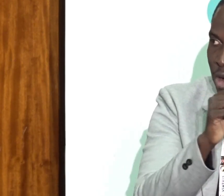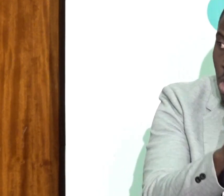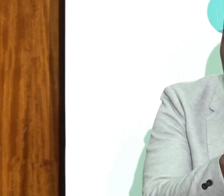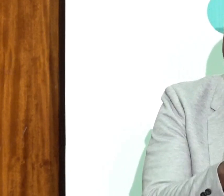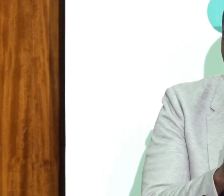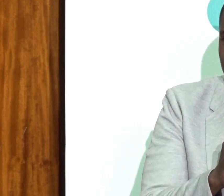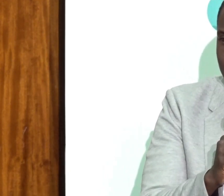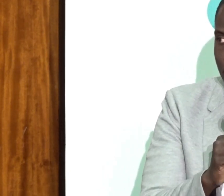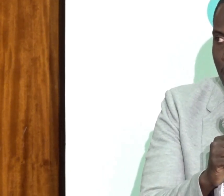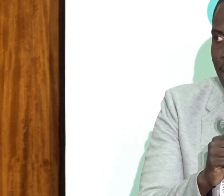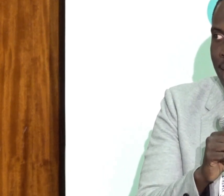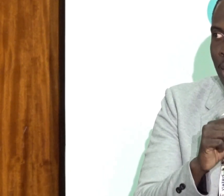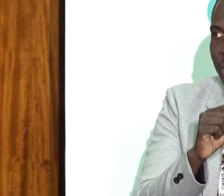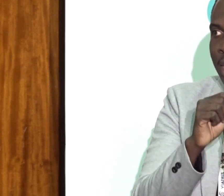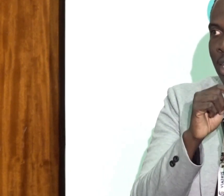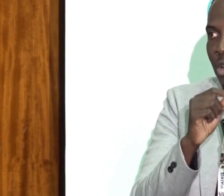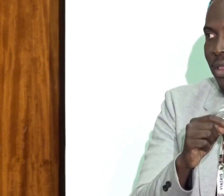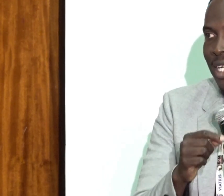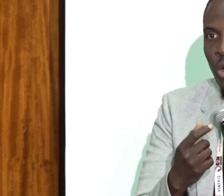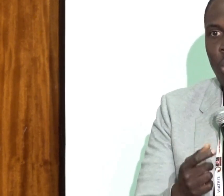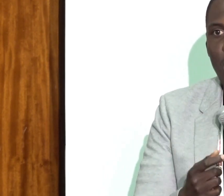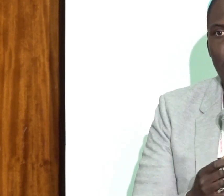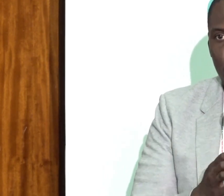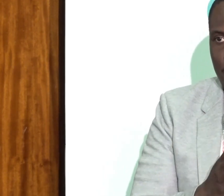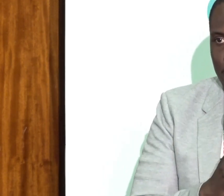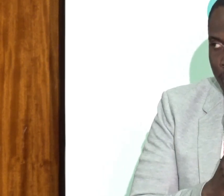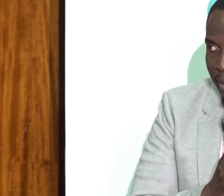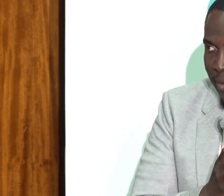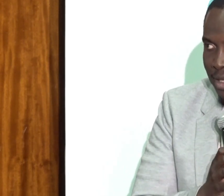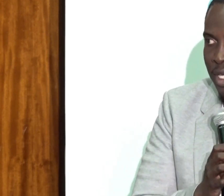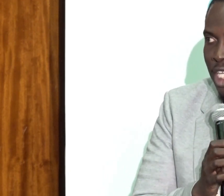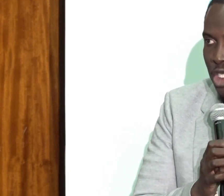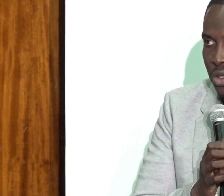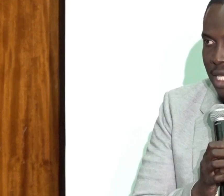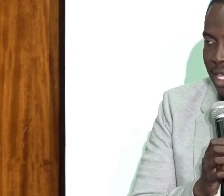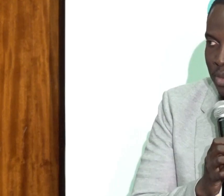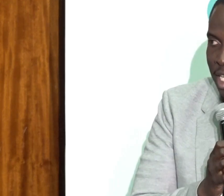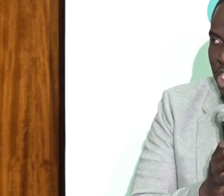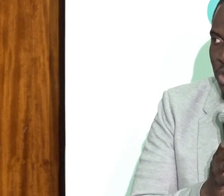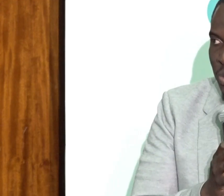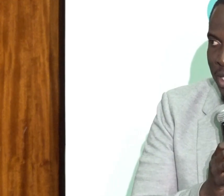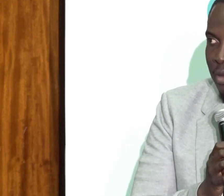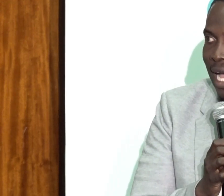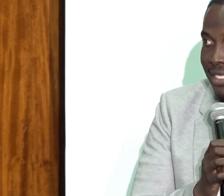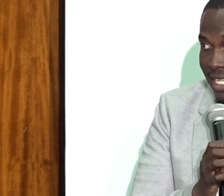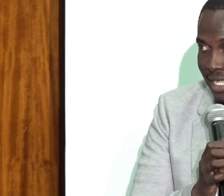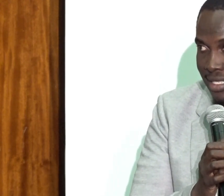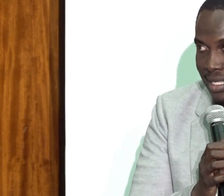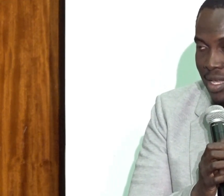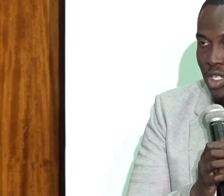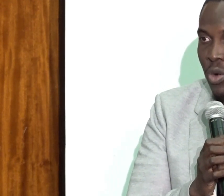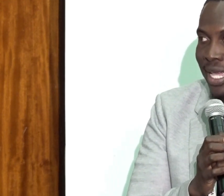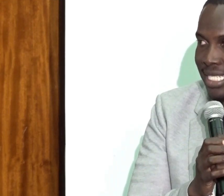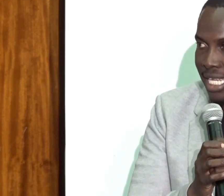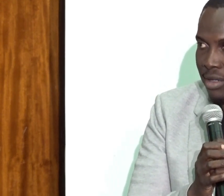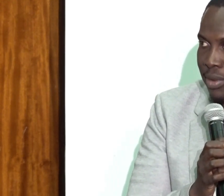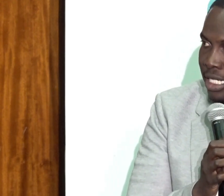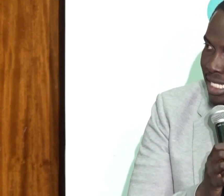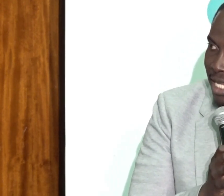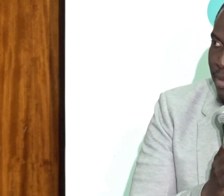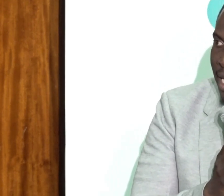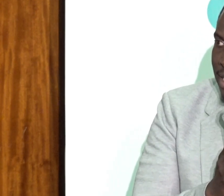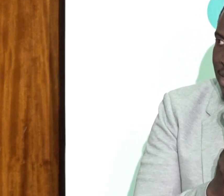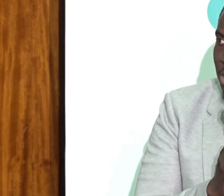we have the oral group. We know that oral PrEP there have been issues with adherence. So we are